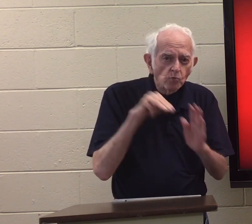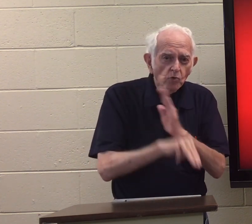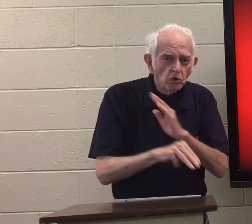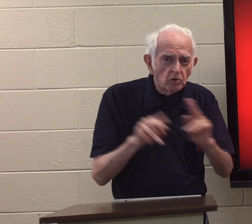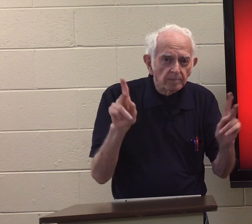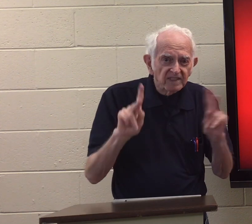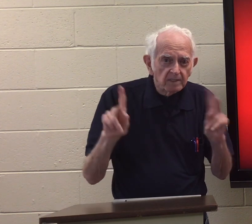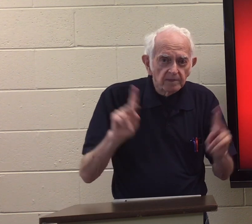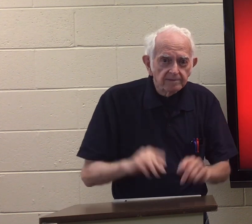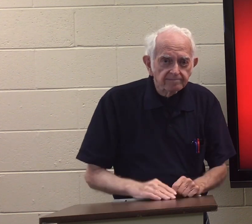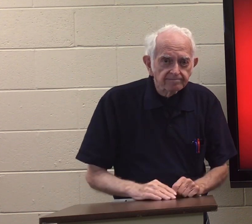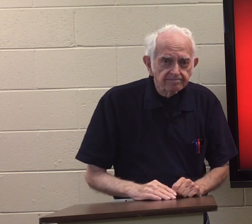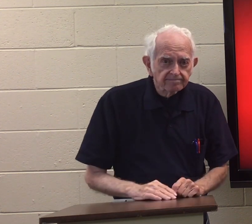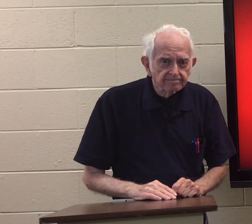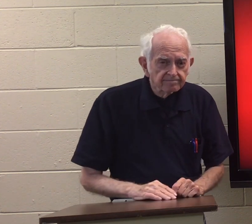even murder people.